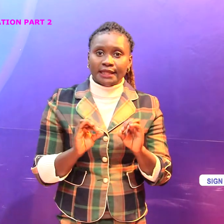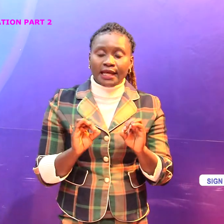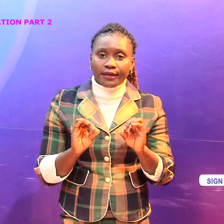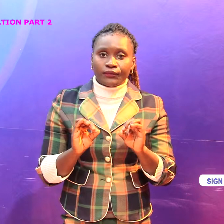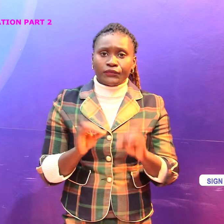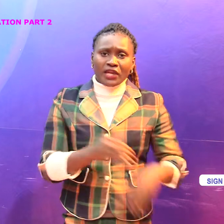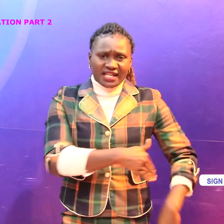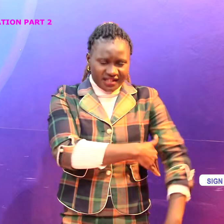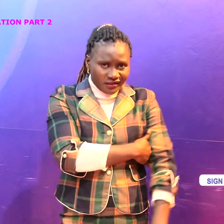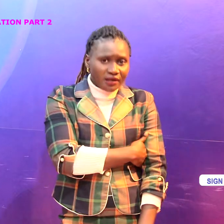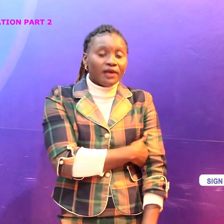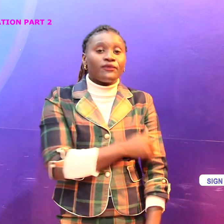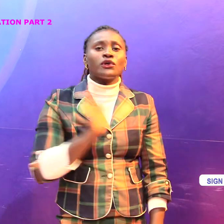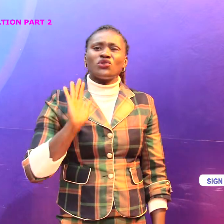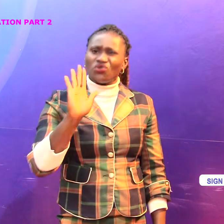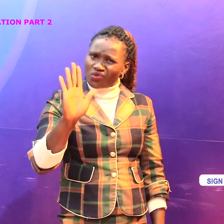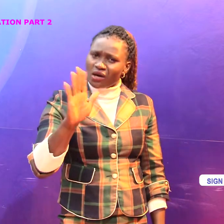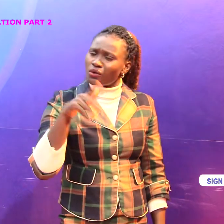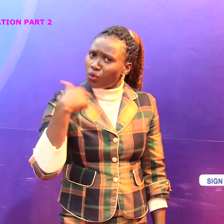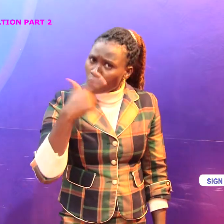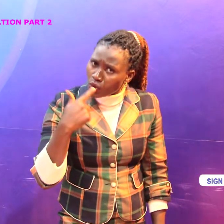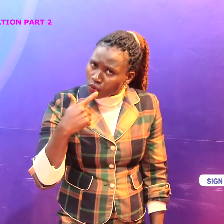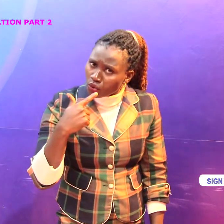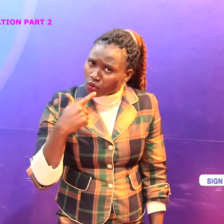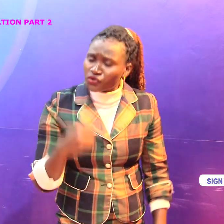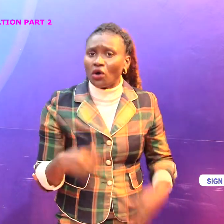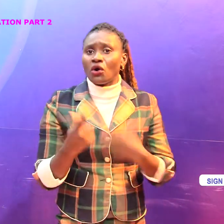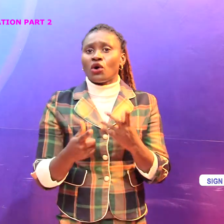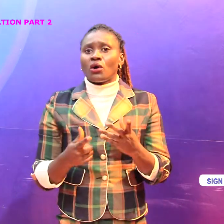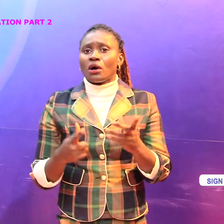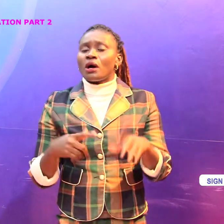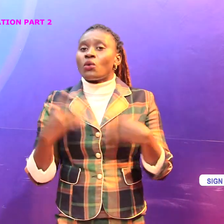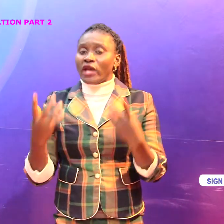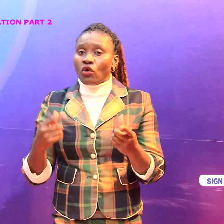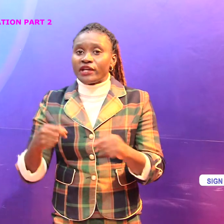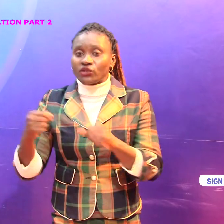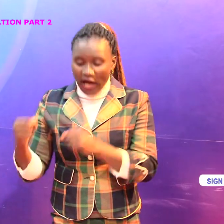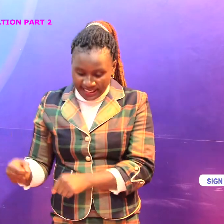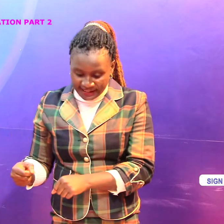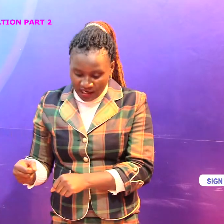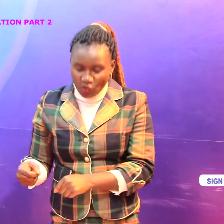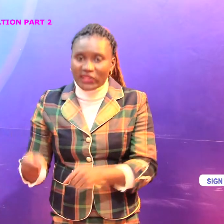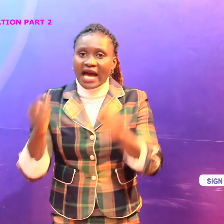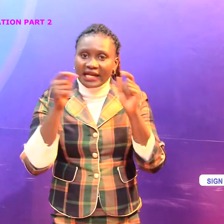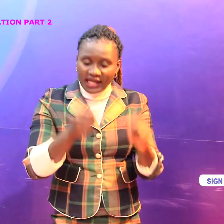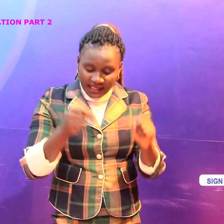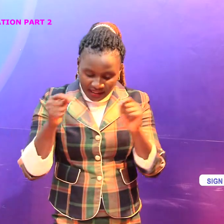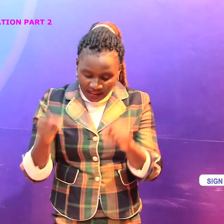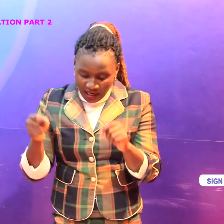Okay? Chief, you are who? So, we are going to answer with a